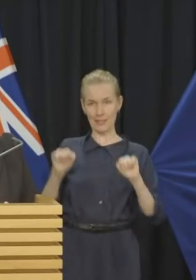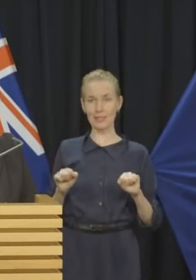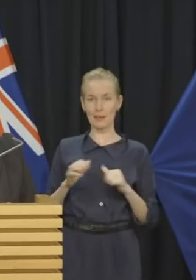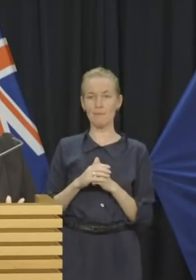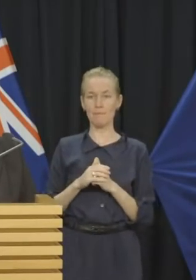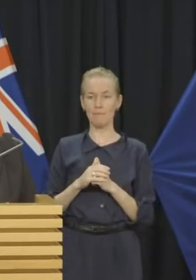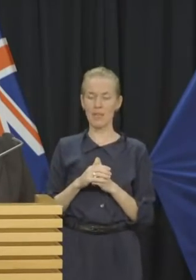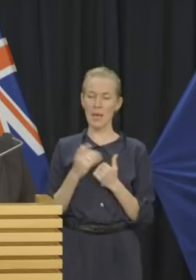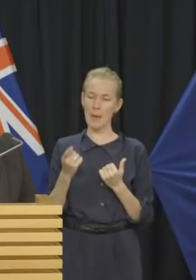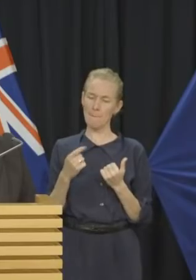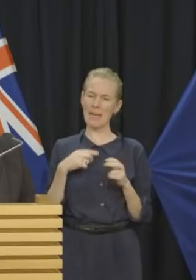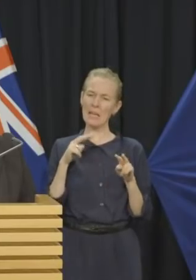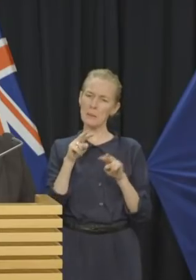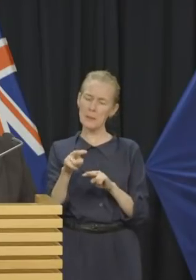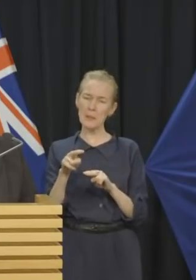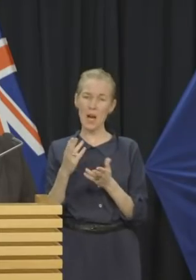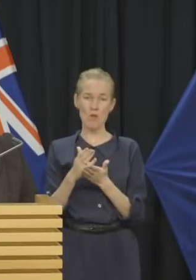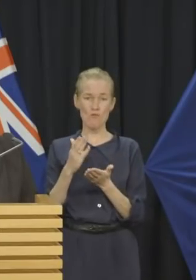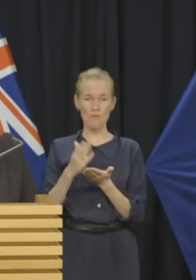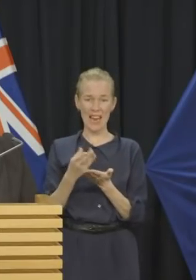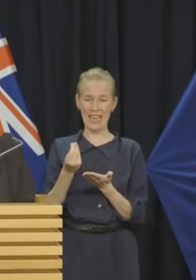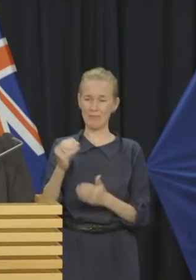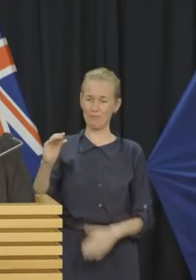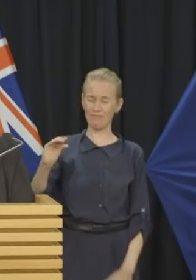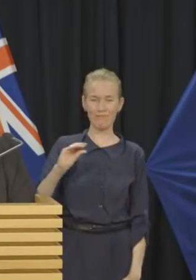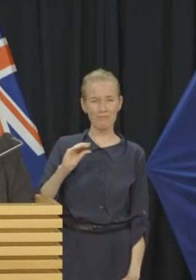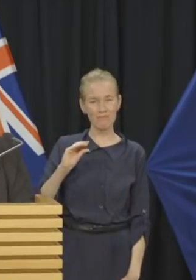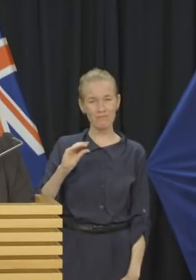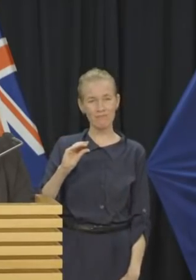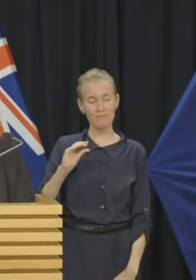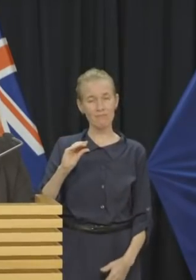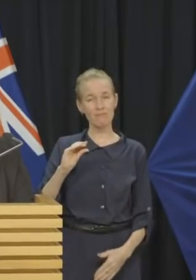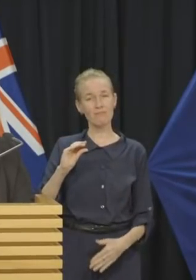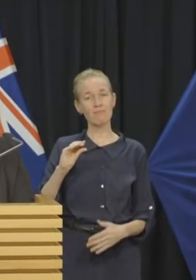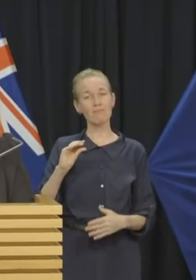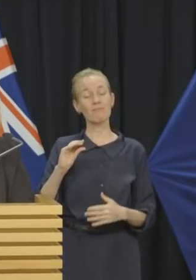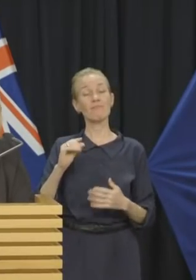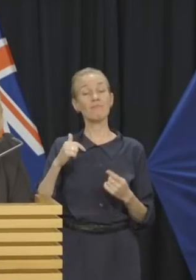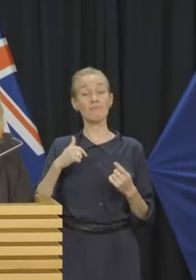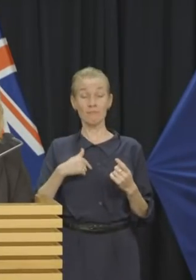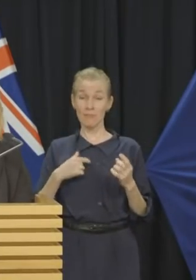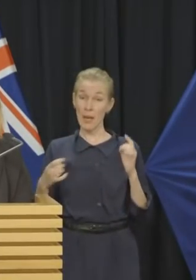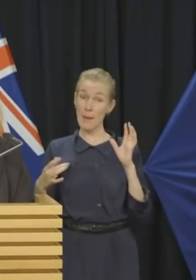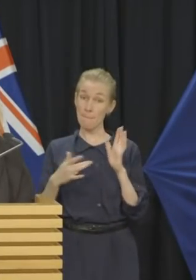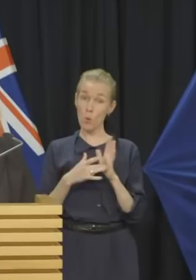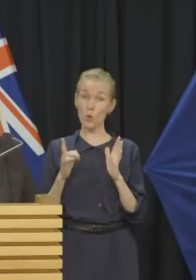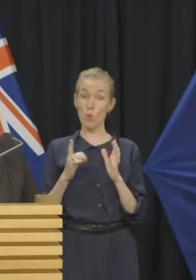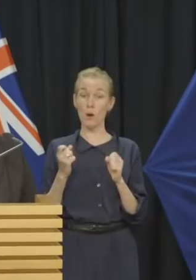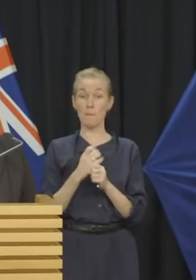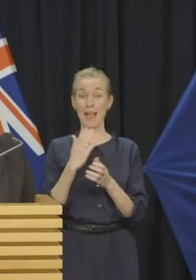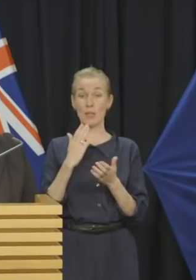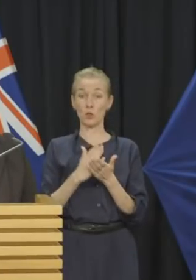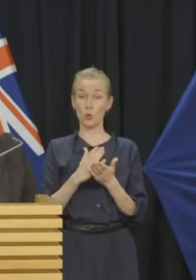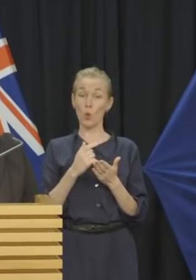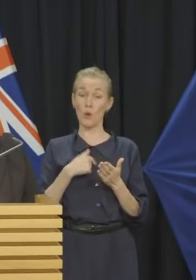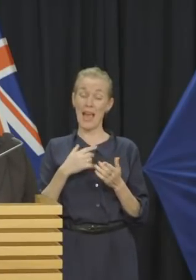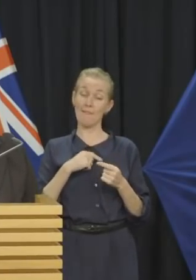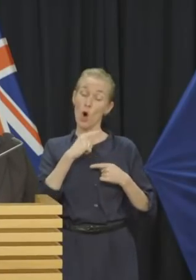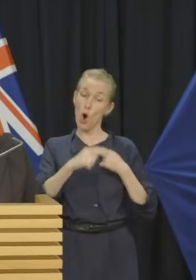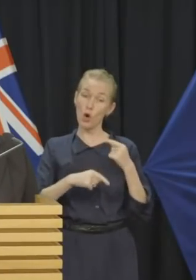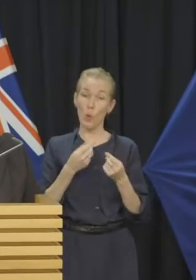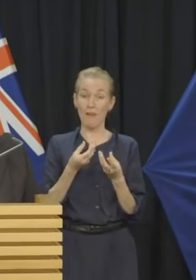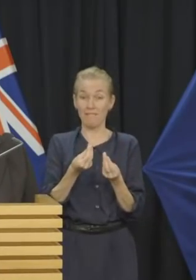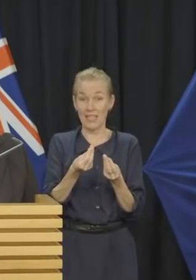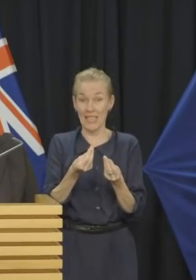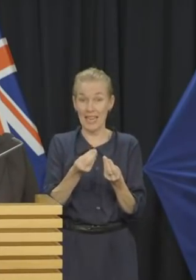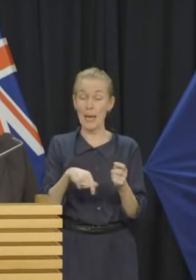small amount of money in the context of what we're doing. I think that in terms of ensuring that we have the stability of funding, that we have surety over